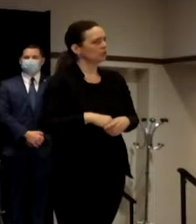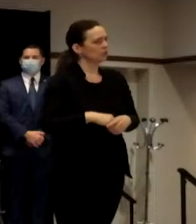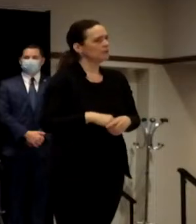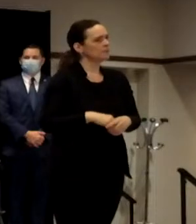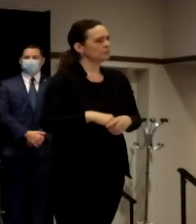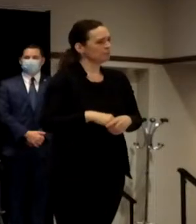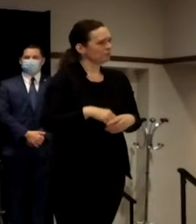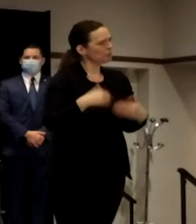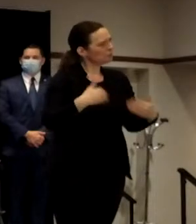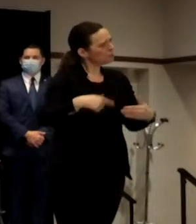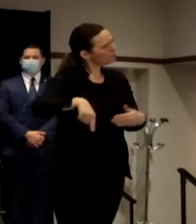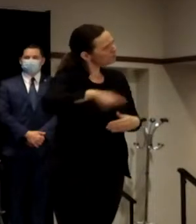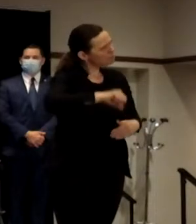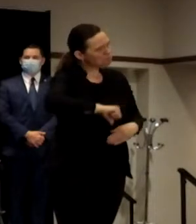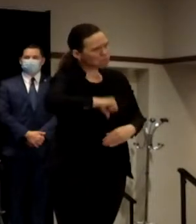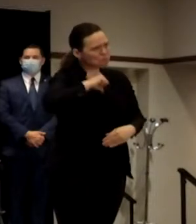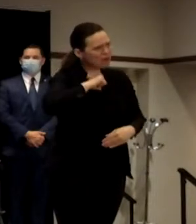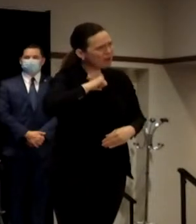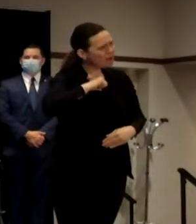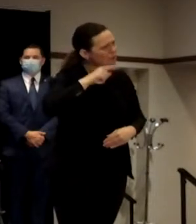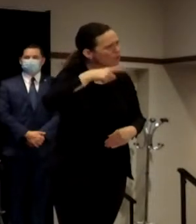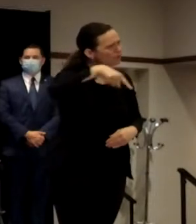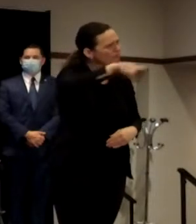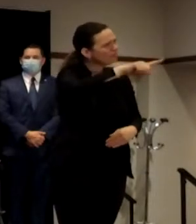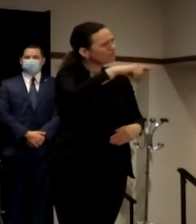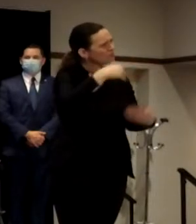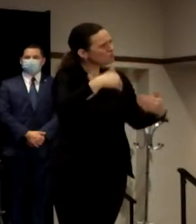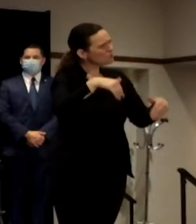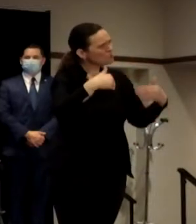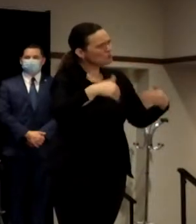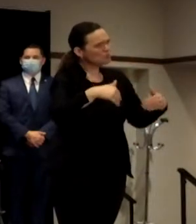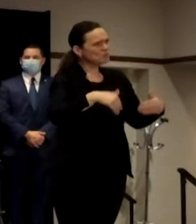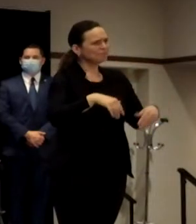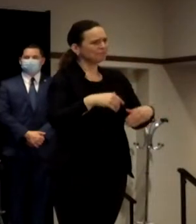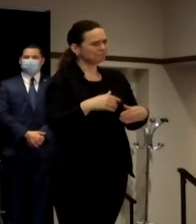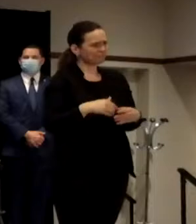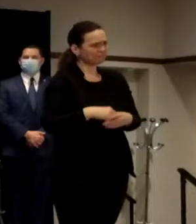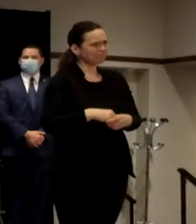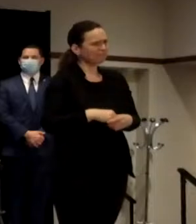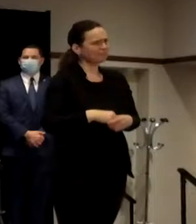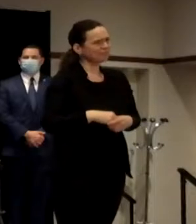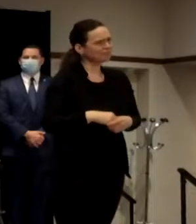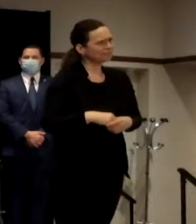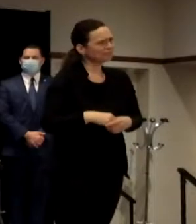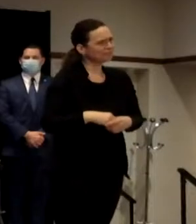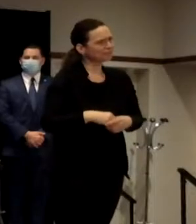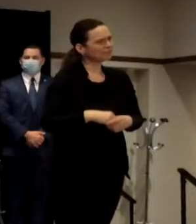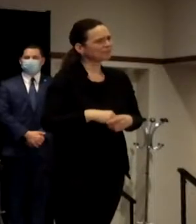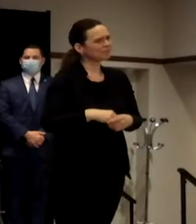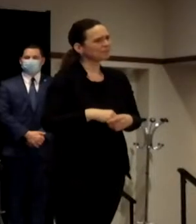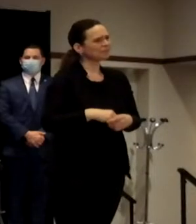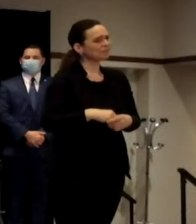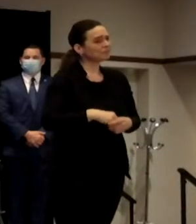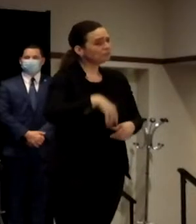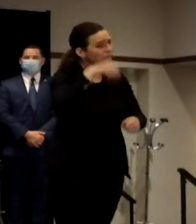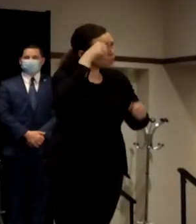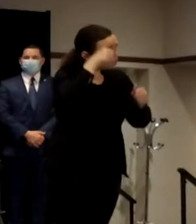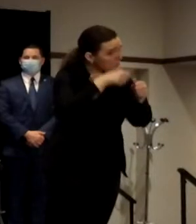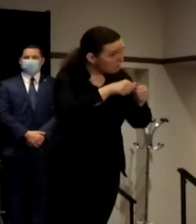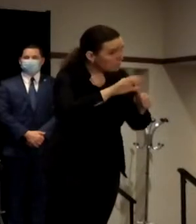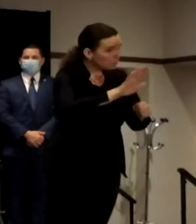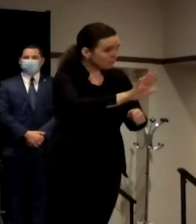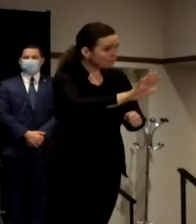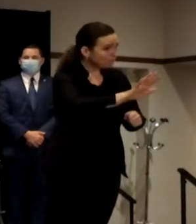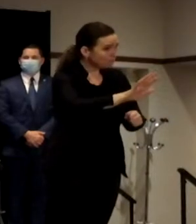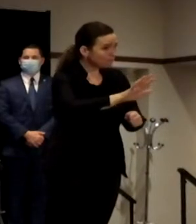the vaccination efforts in our community. However, despite the community transmission, we also remember that we did not see